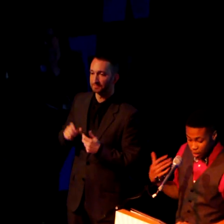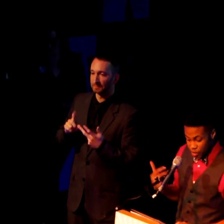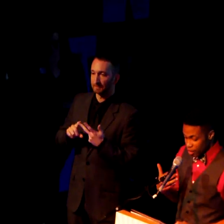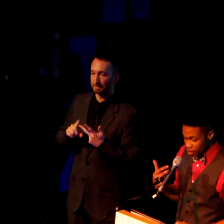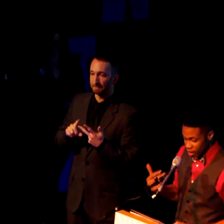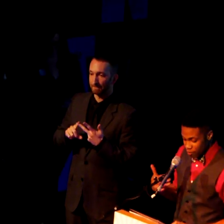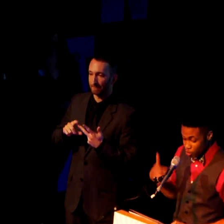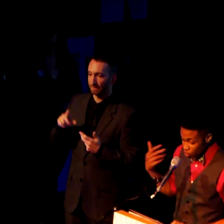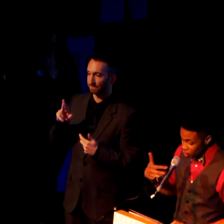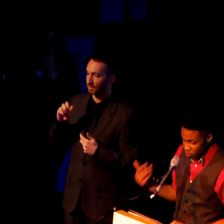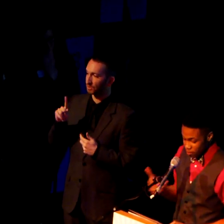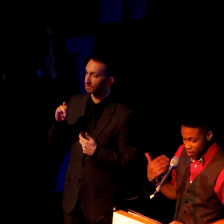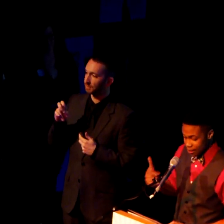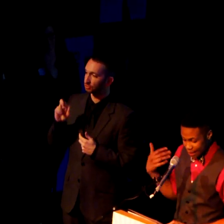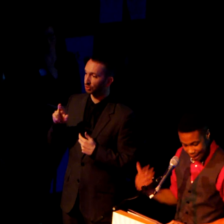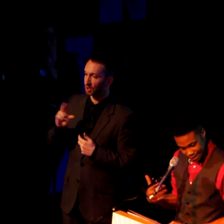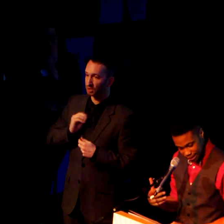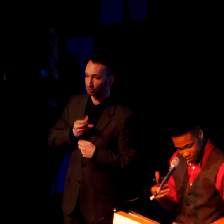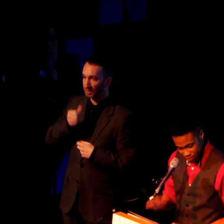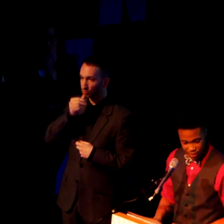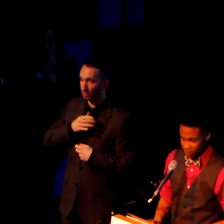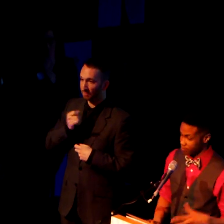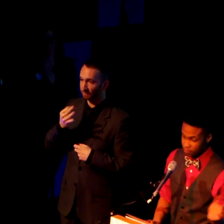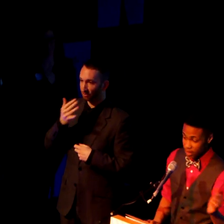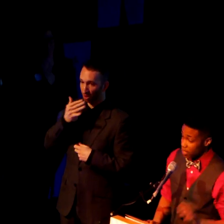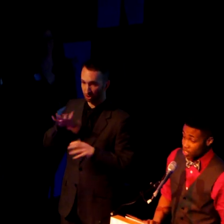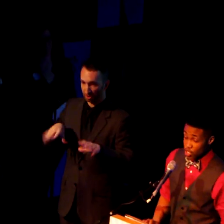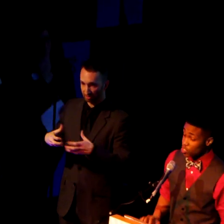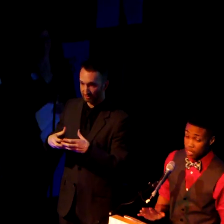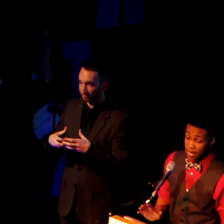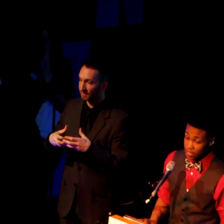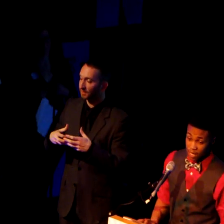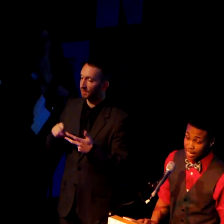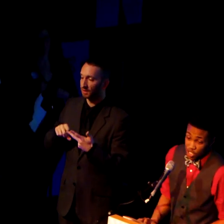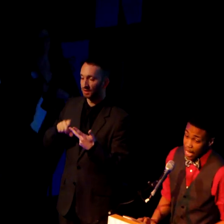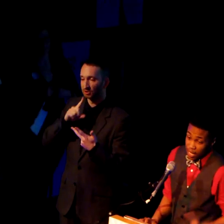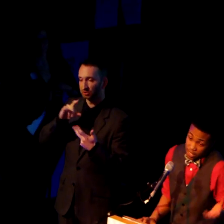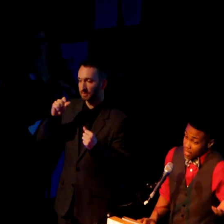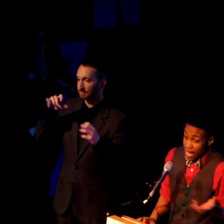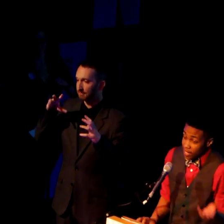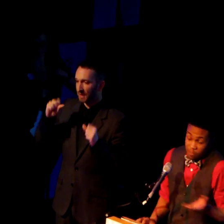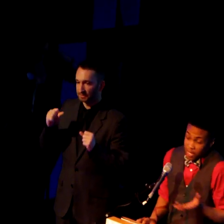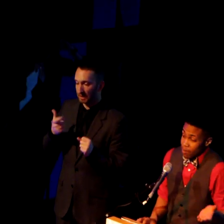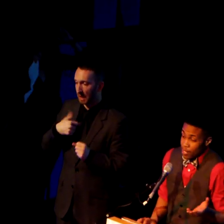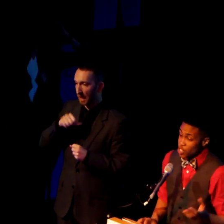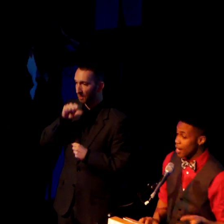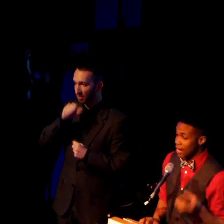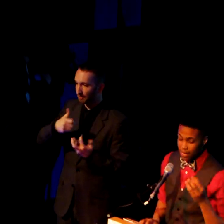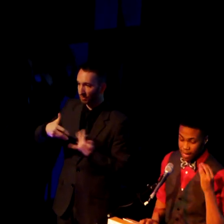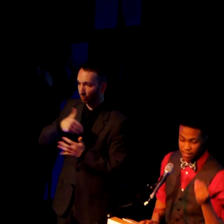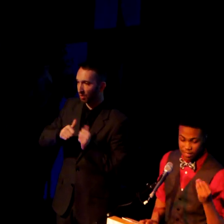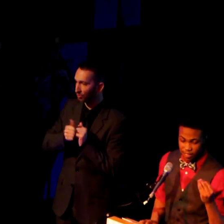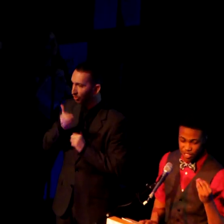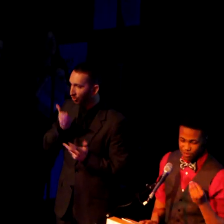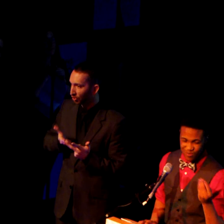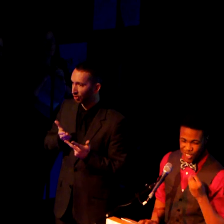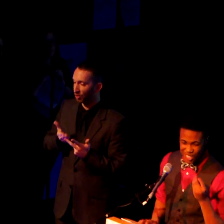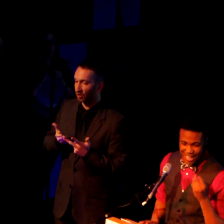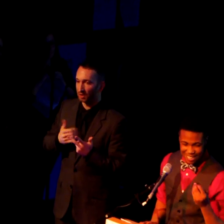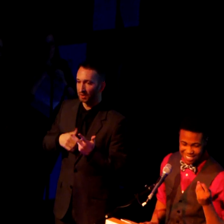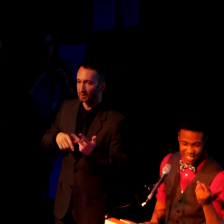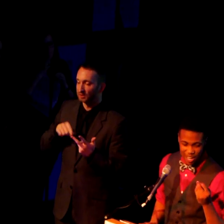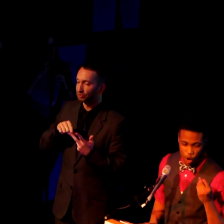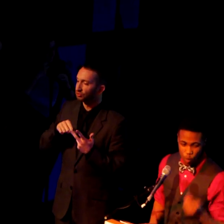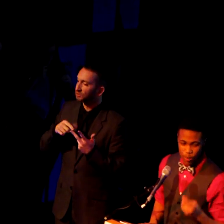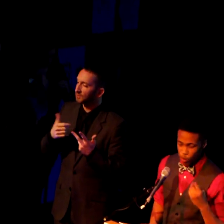Also, Lloyd Hunter of the Trans Women of Color Collective. She is just amazing. I love being around her. She